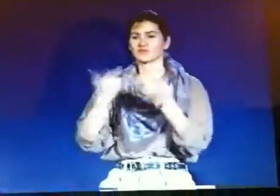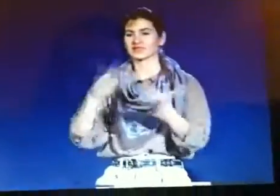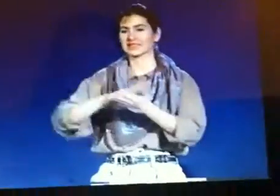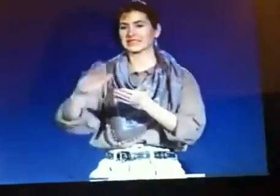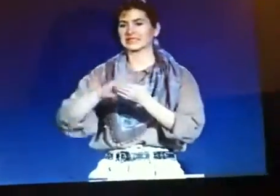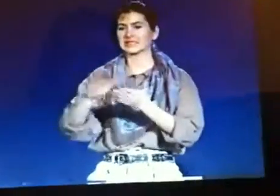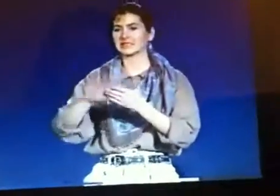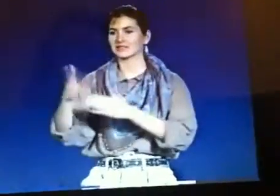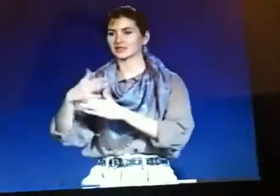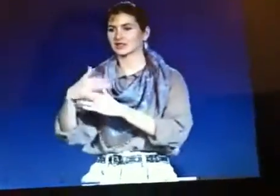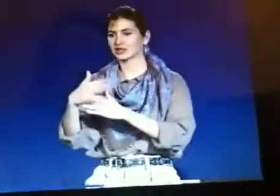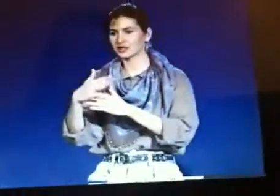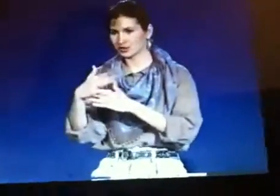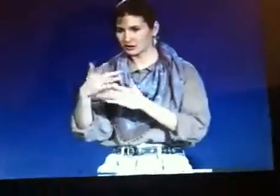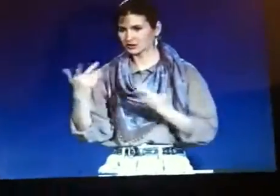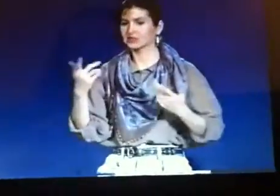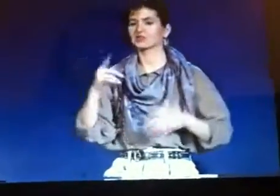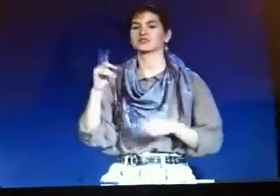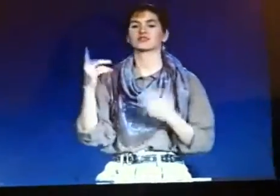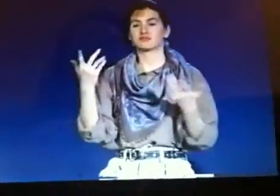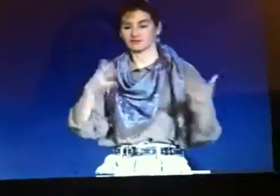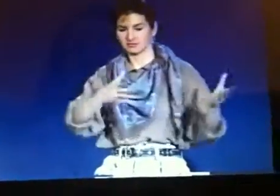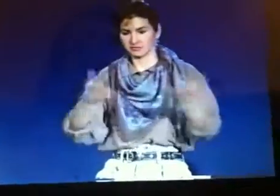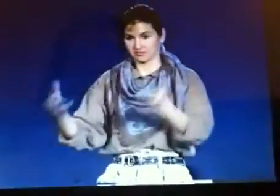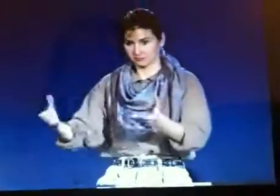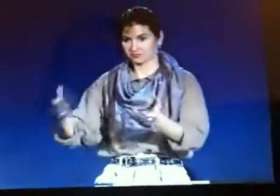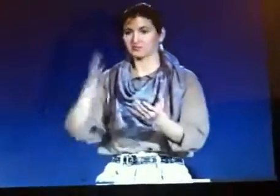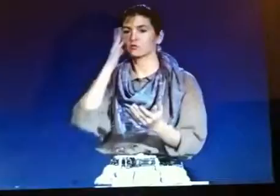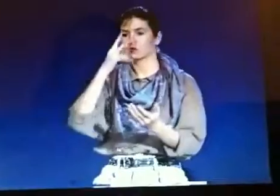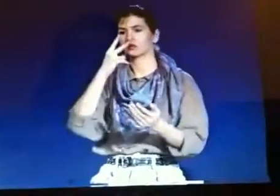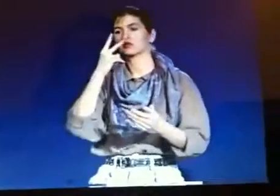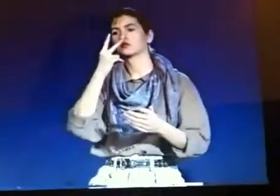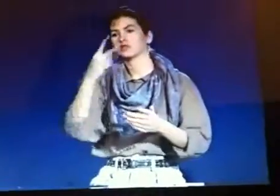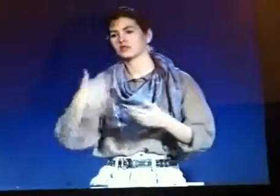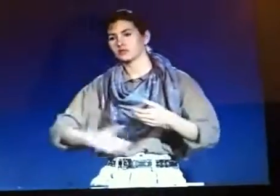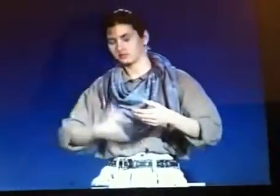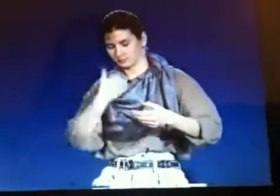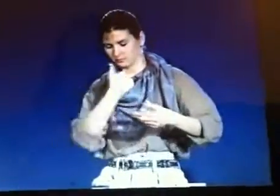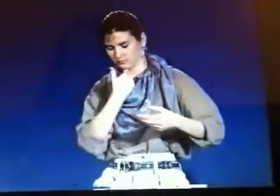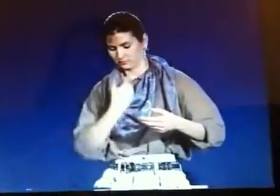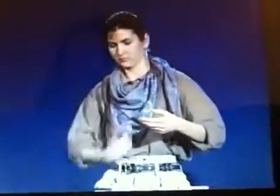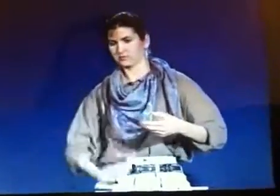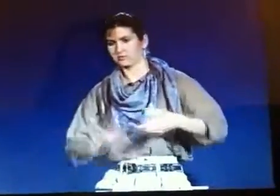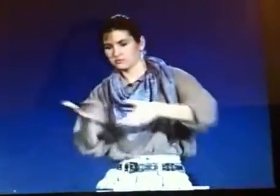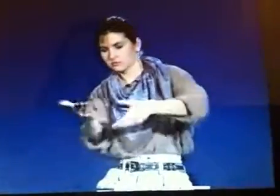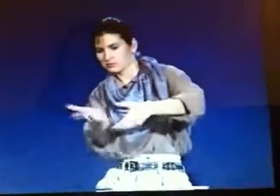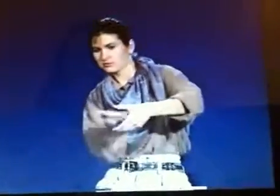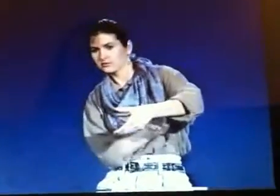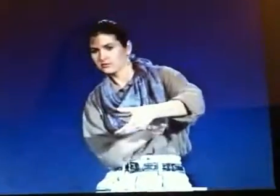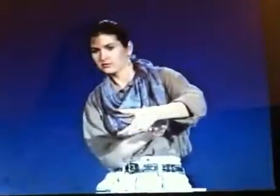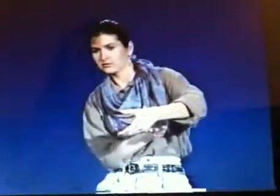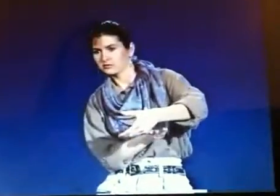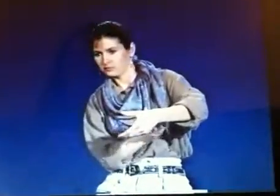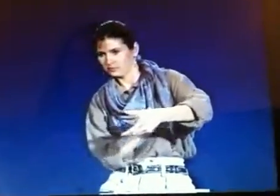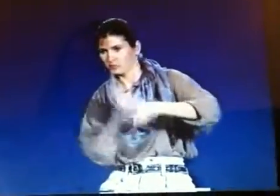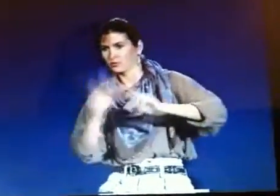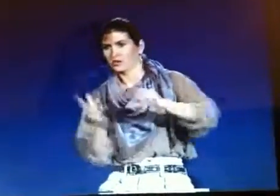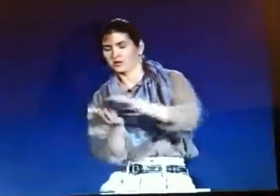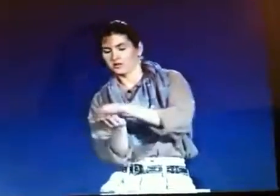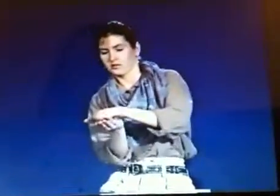set it aside. And then the first thing you're going to do is you're going to clean the fish. So take your fish and you're going to cut it